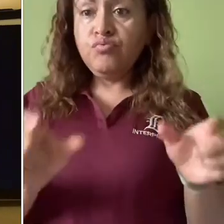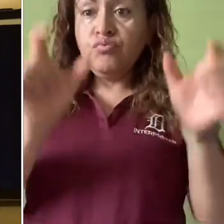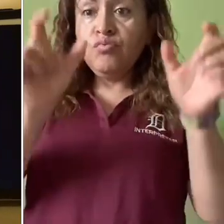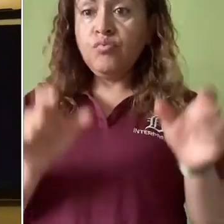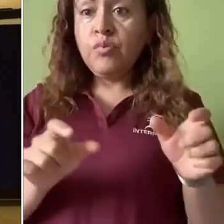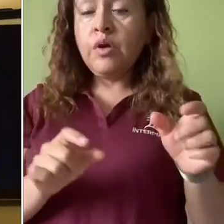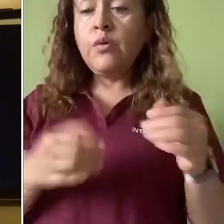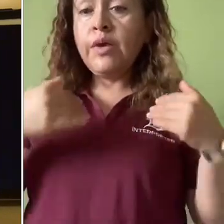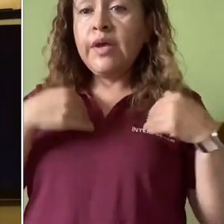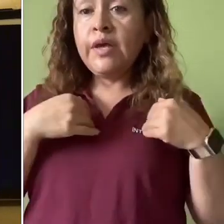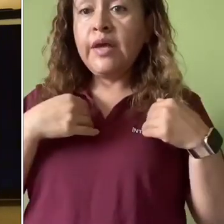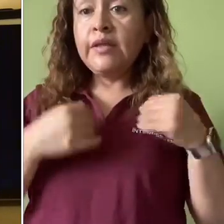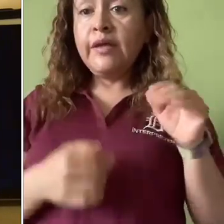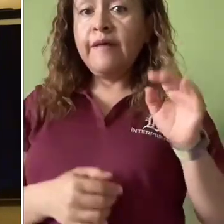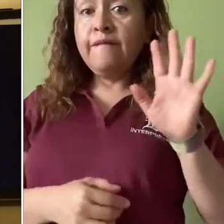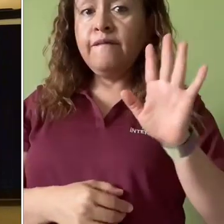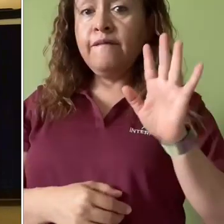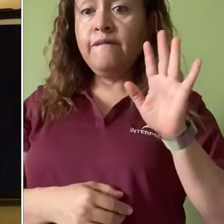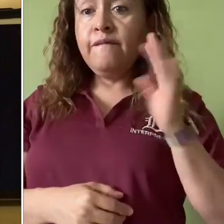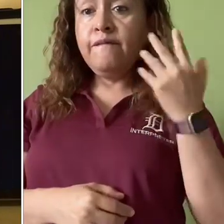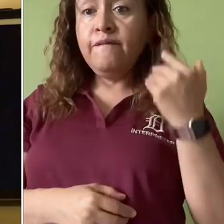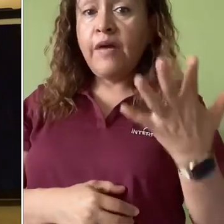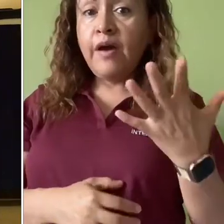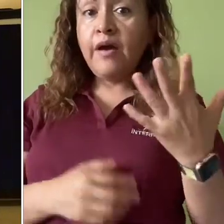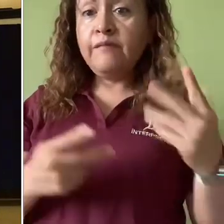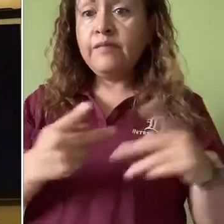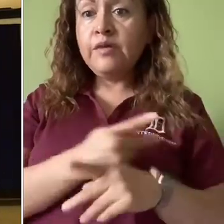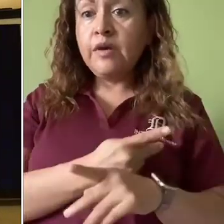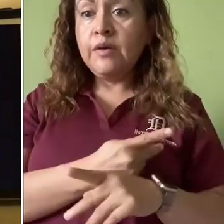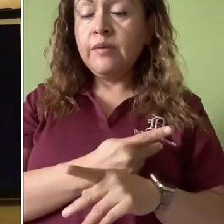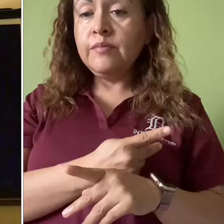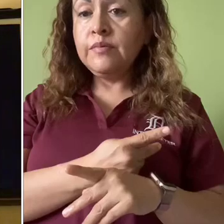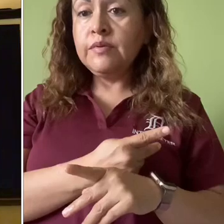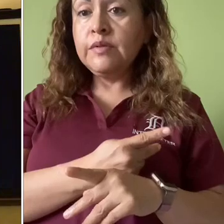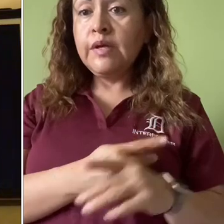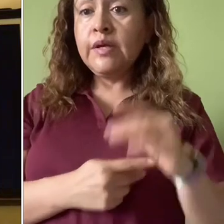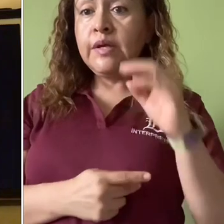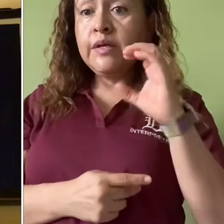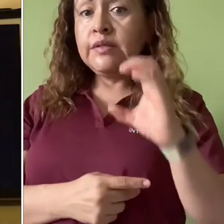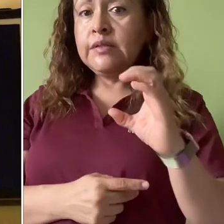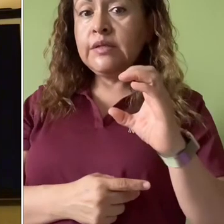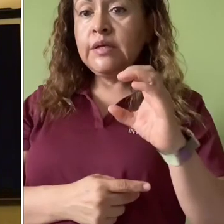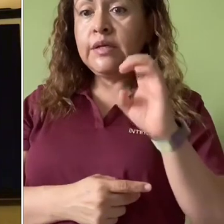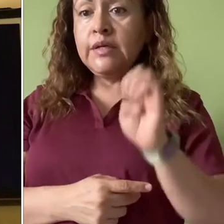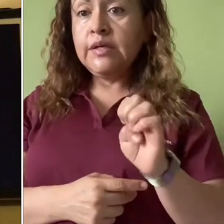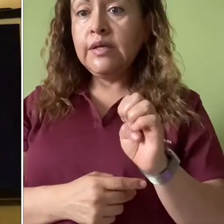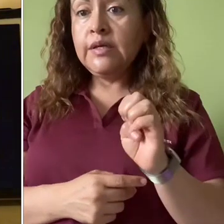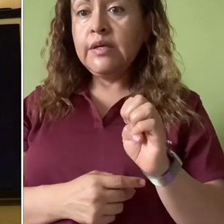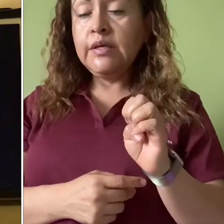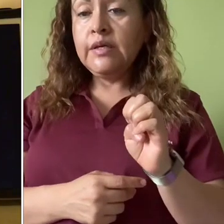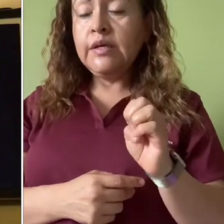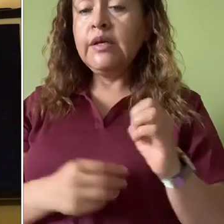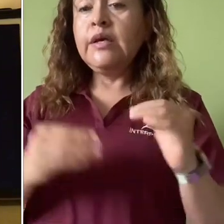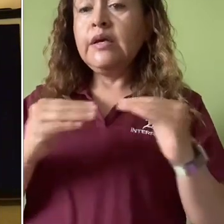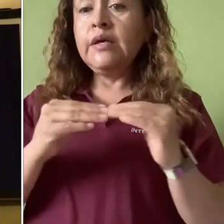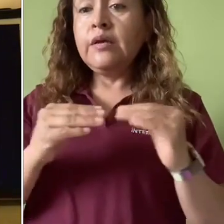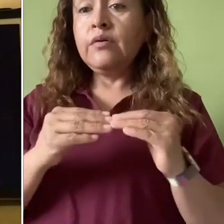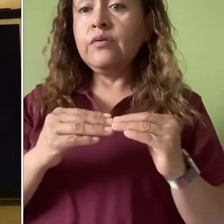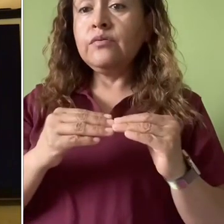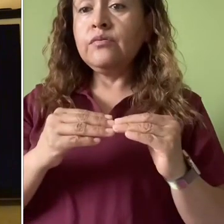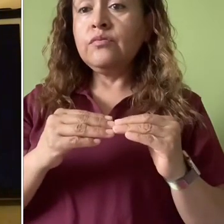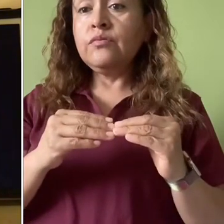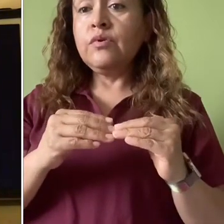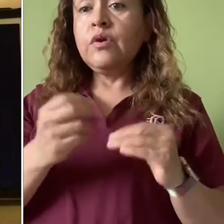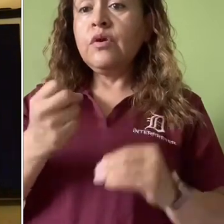both sides by both denominators. So you get 5 times the length of CE. 5 times the length of CE is equal to